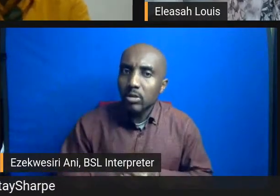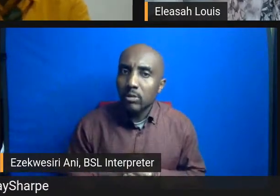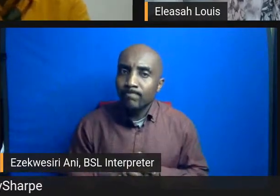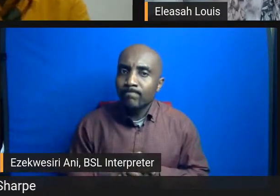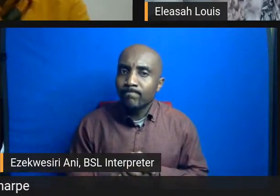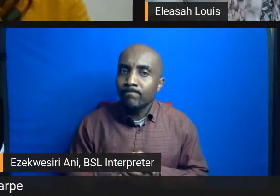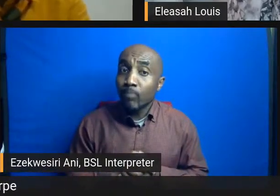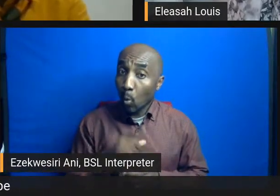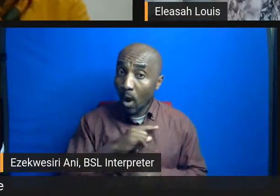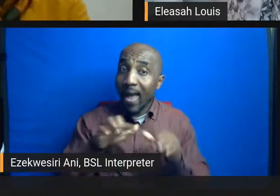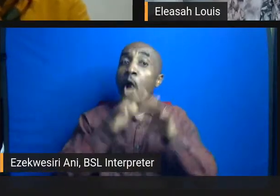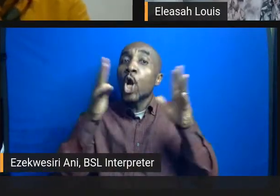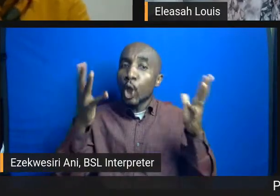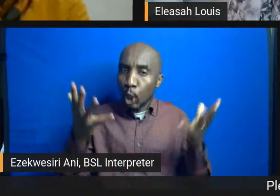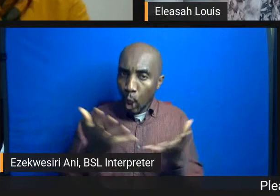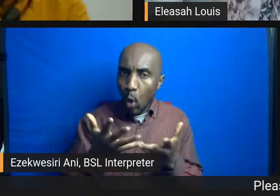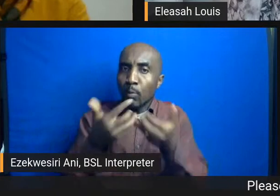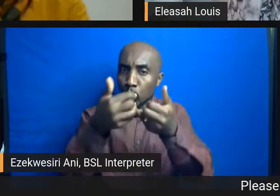that global solution.